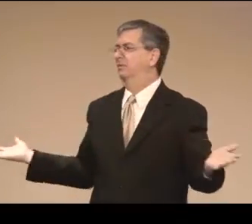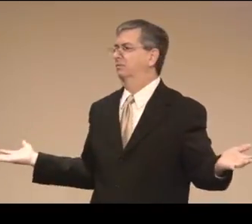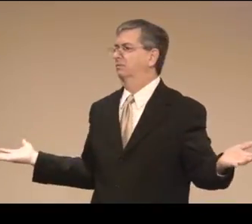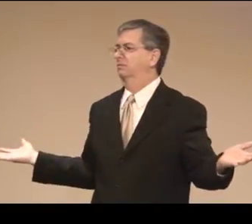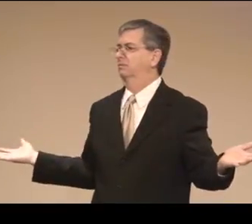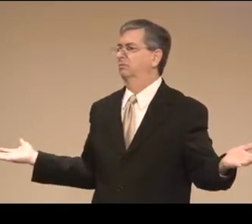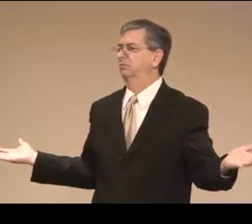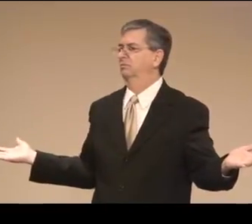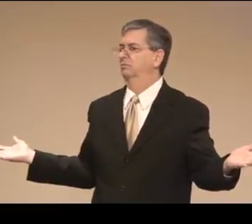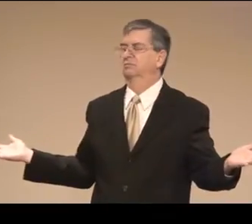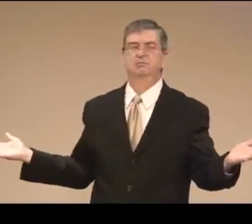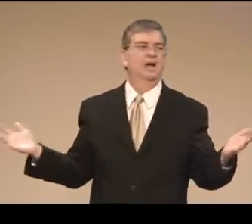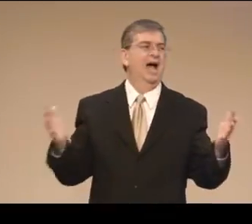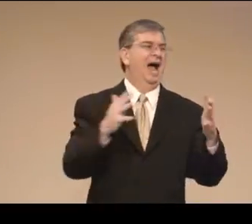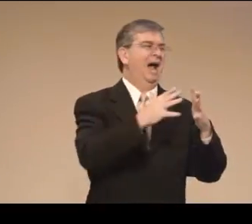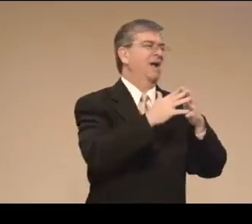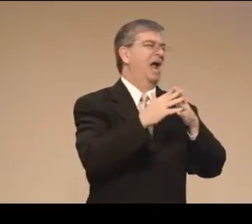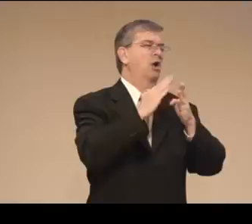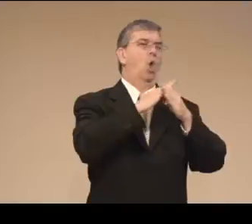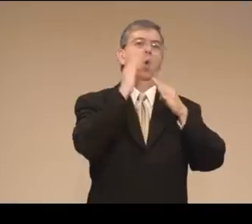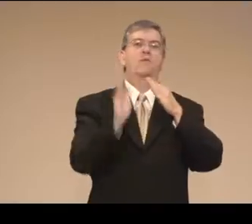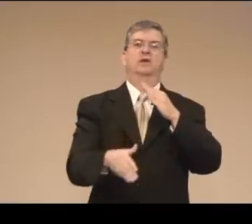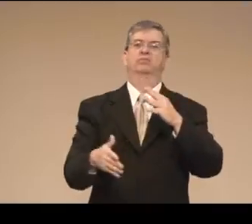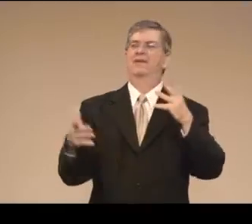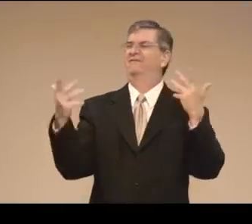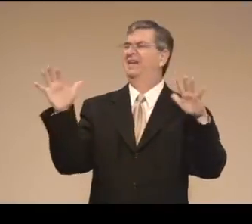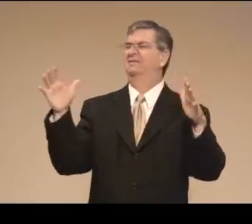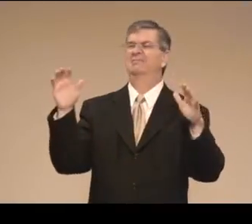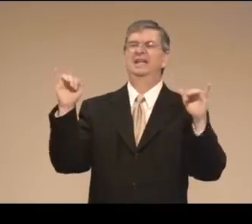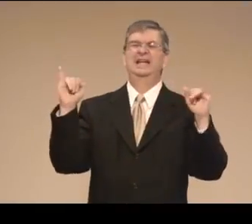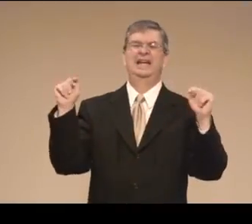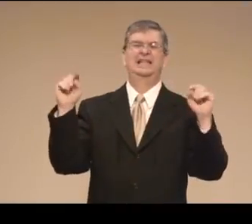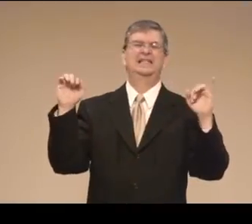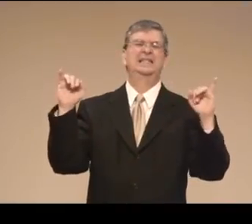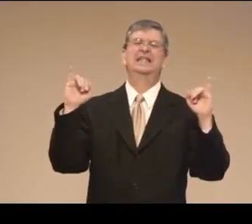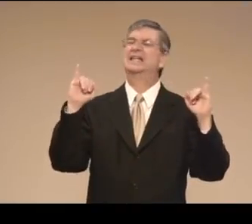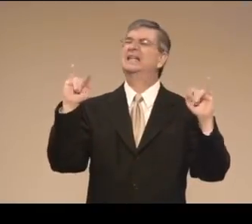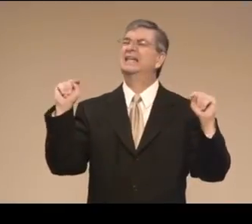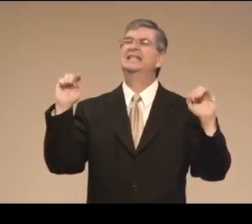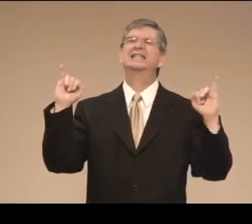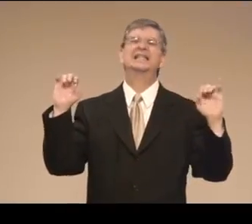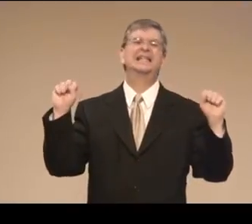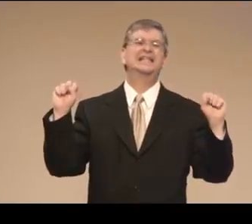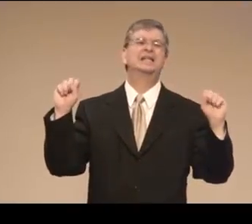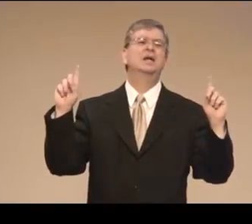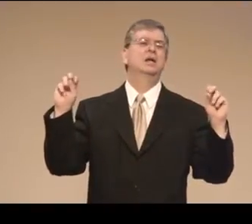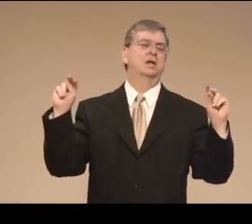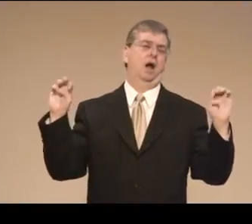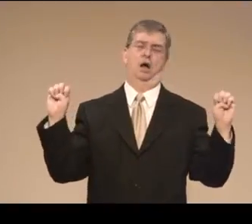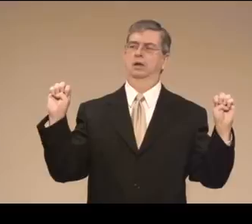Just like here in America, if we think America's dead, that there's not going to be any more America, it